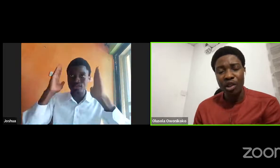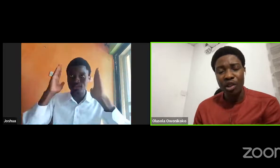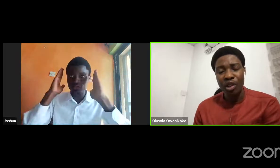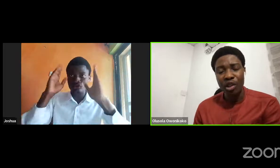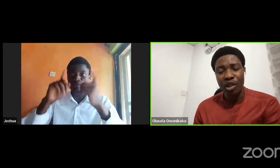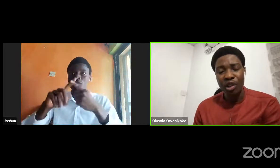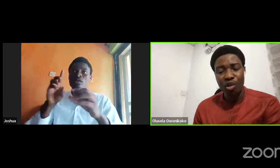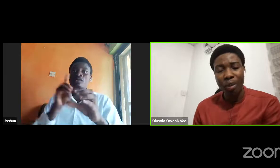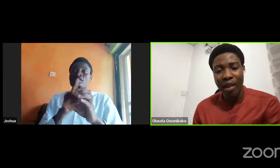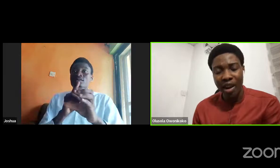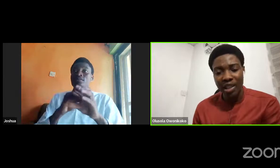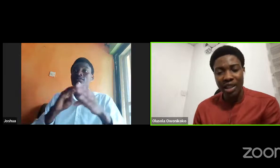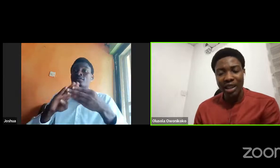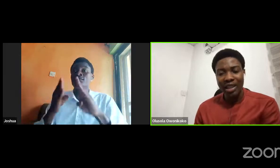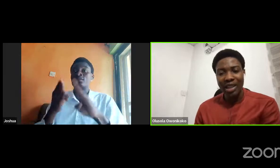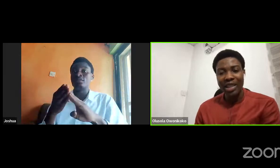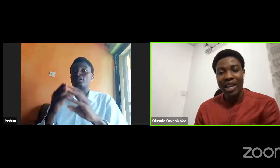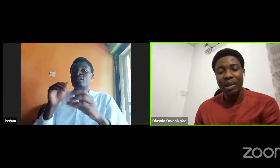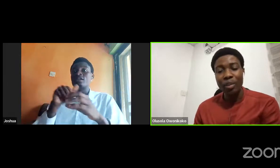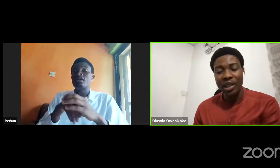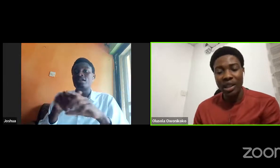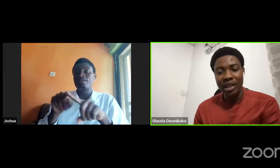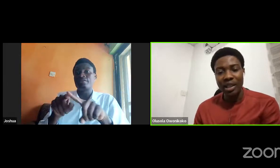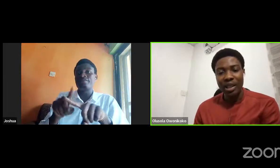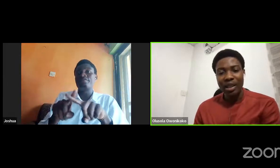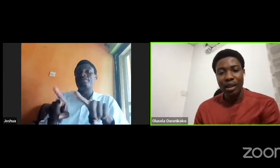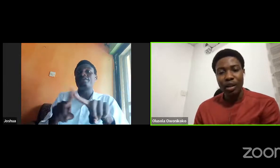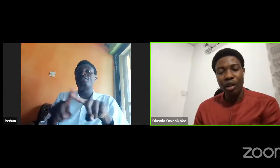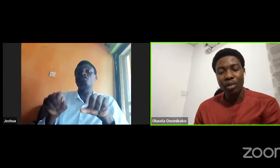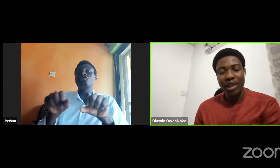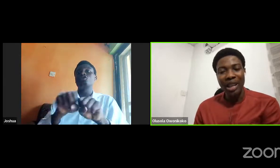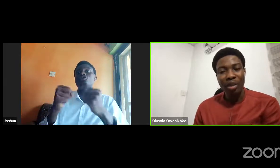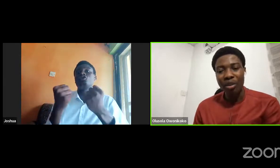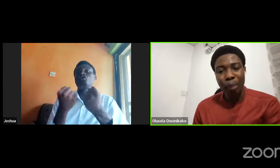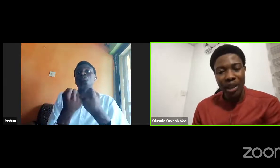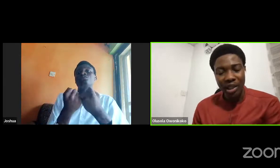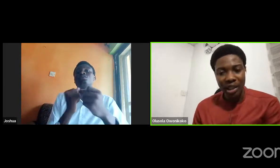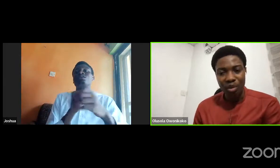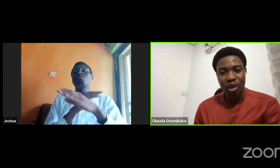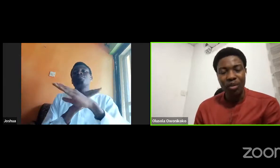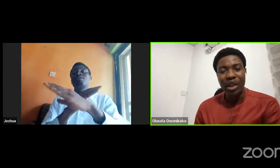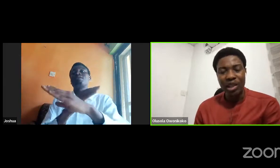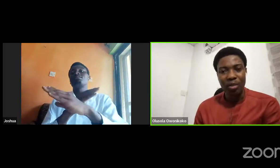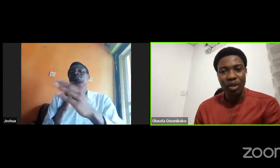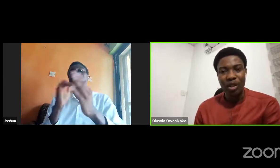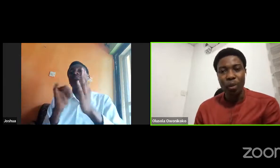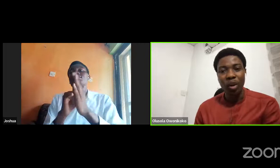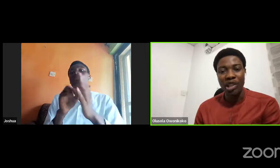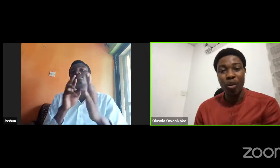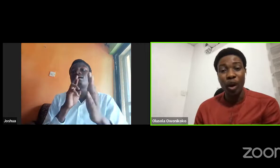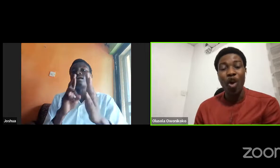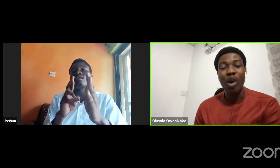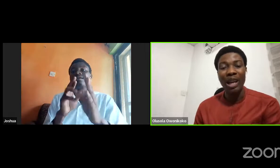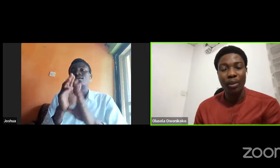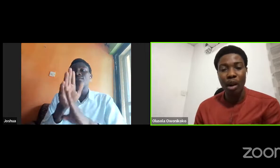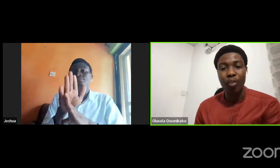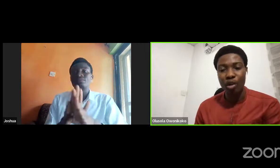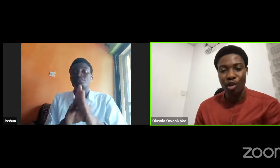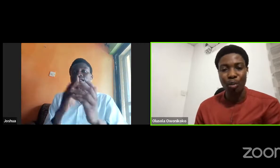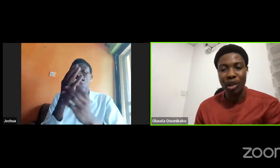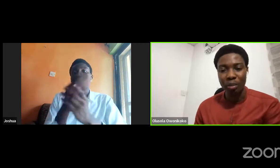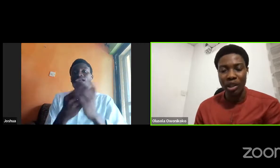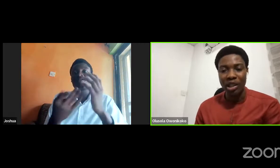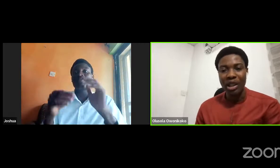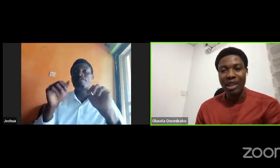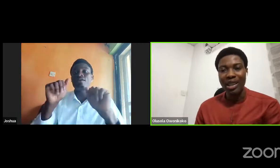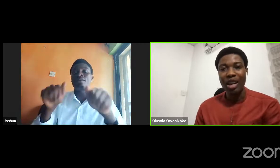various social barriers that are inhibiting sometimes the lack of capacity to even get some of this policy we all clamor and push